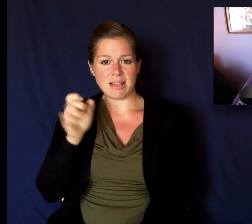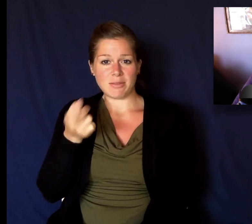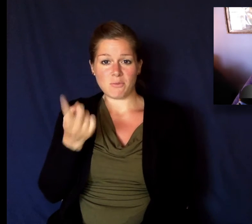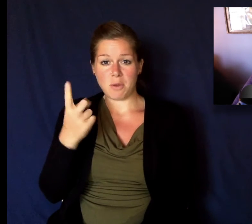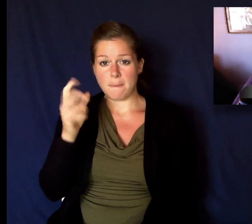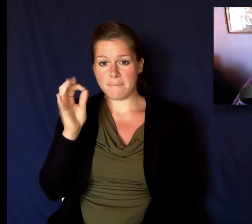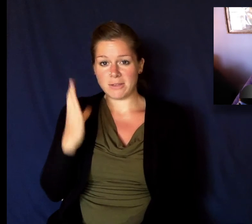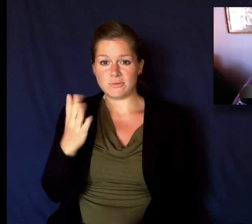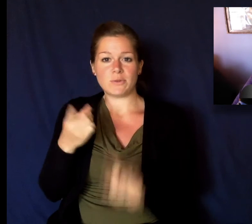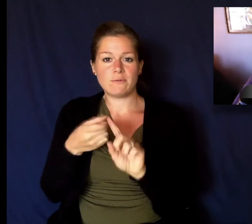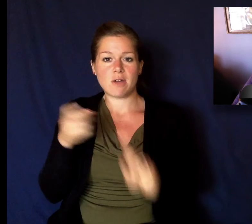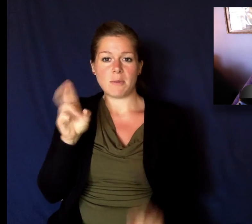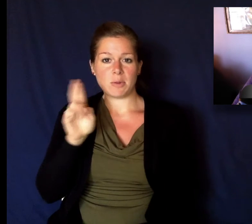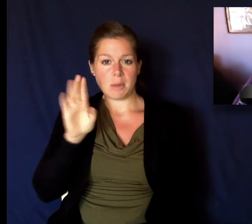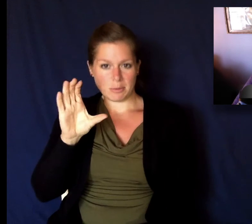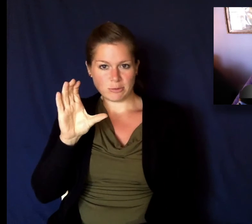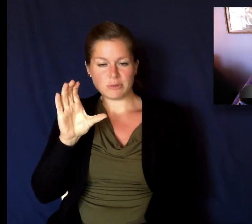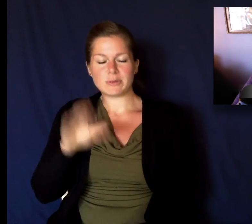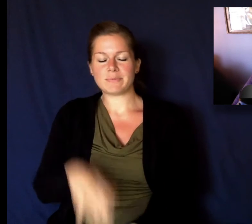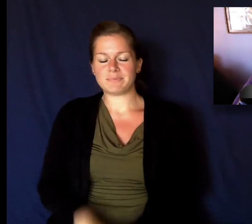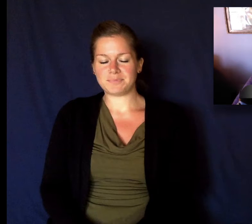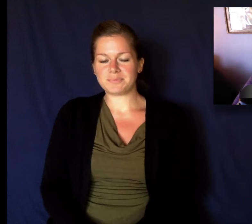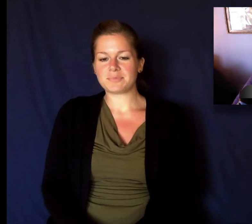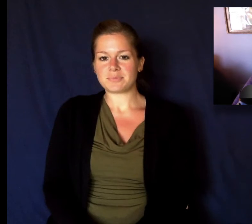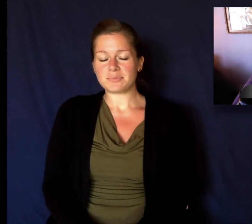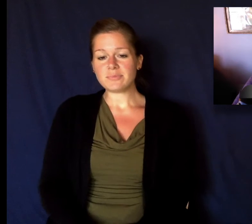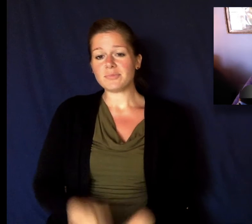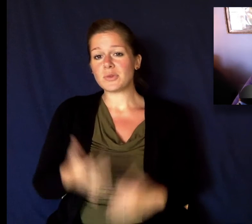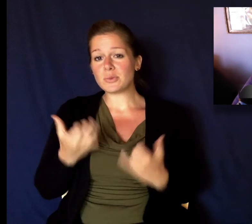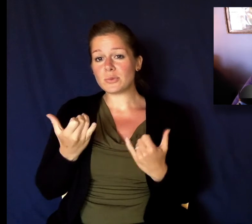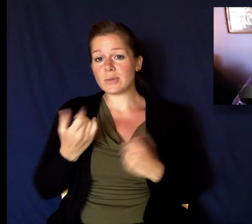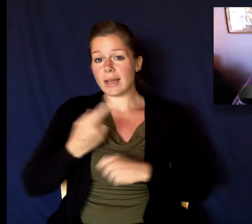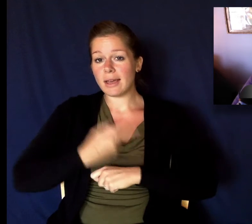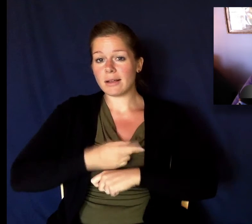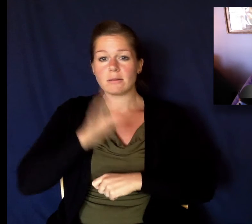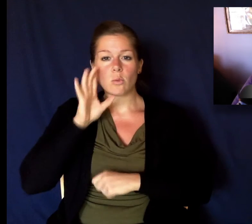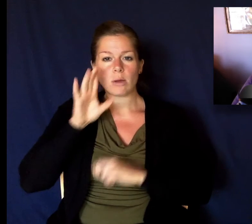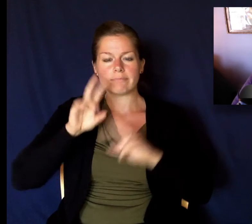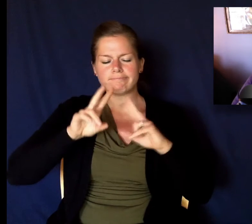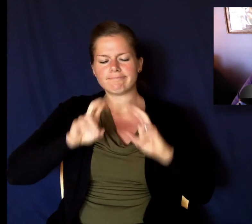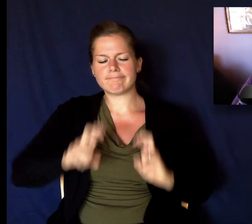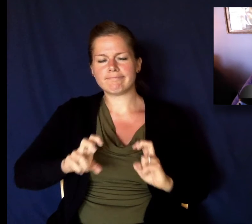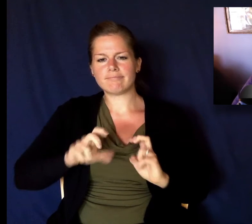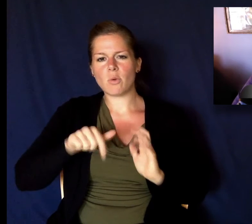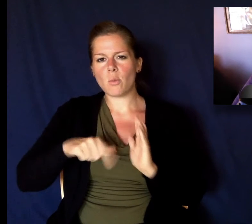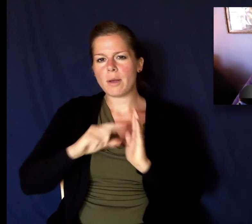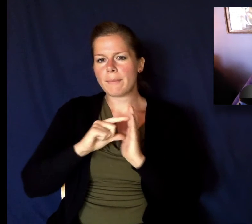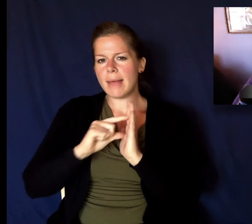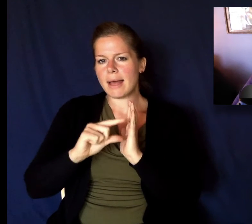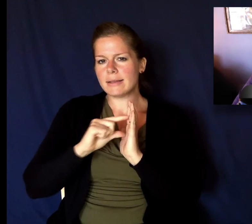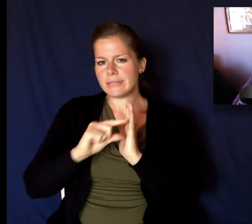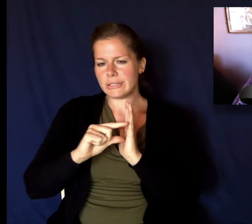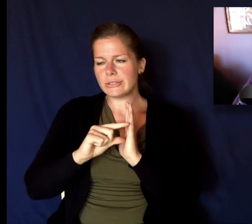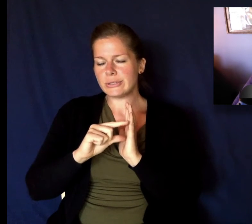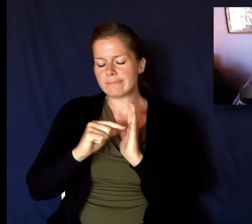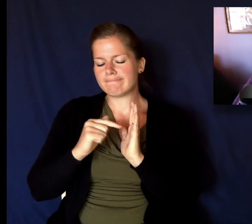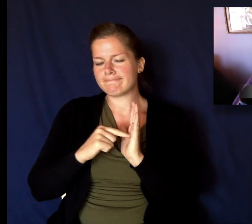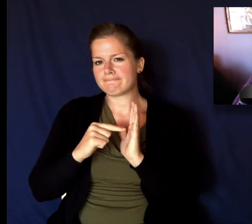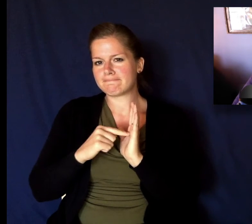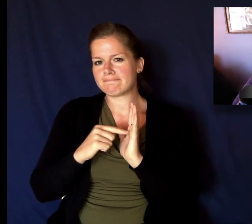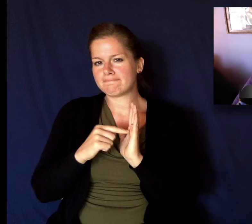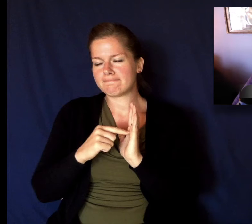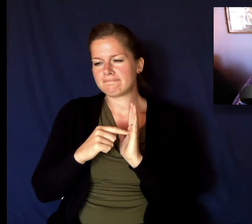today we're gonna look at a passage that, in my opinion, and I think in the opinion